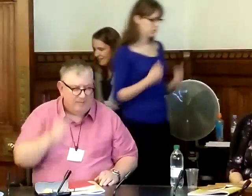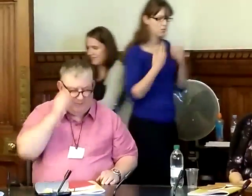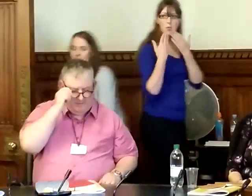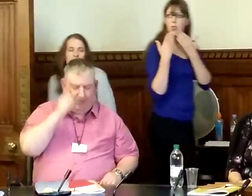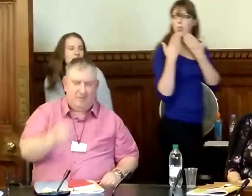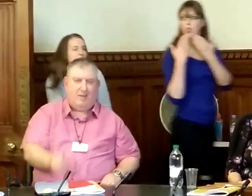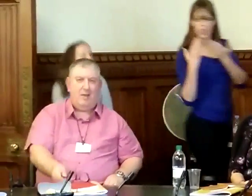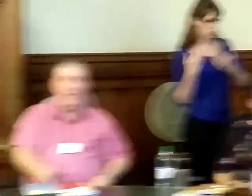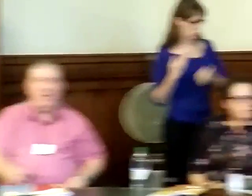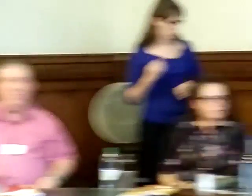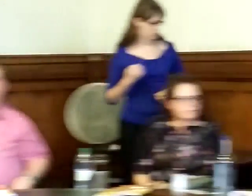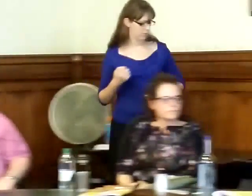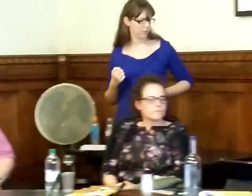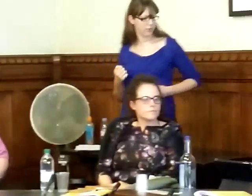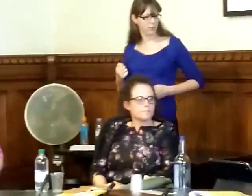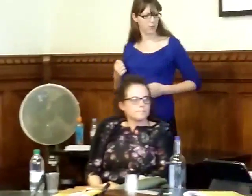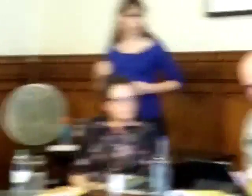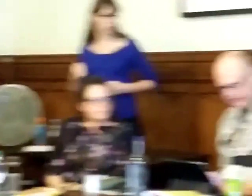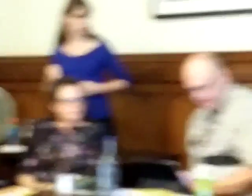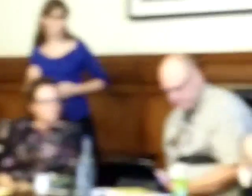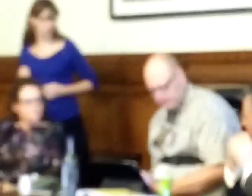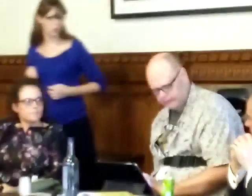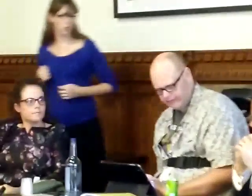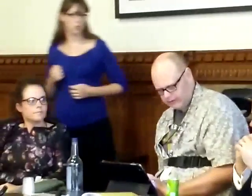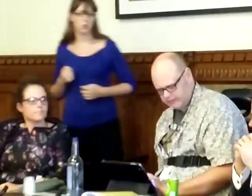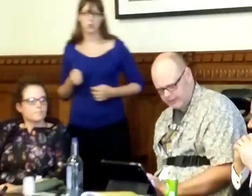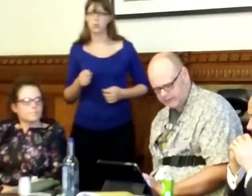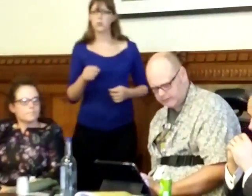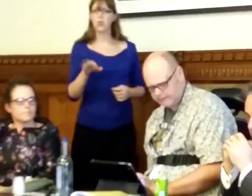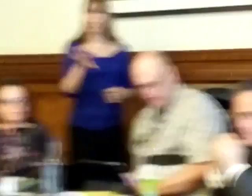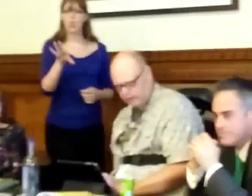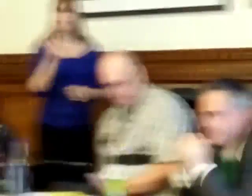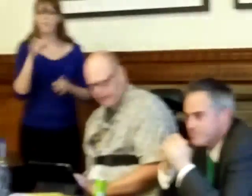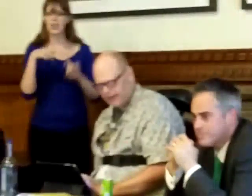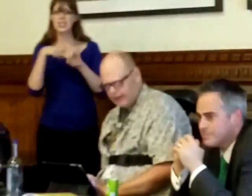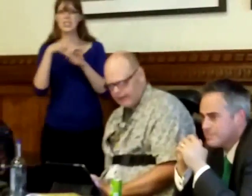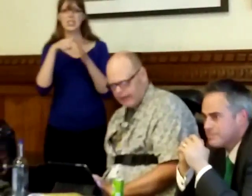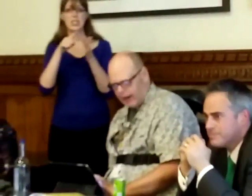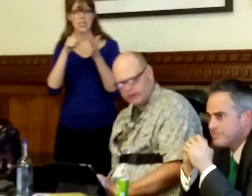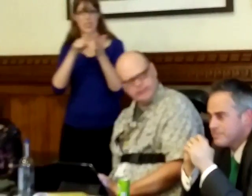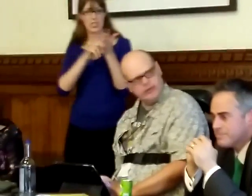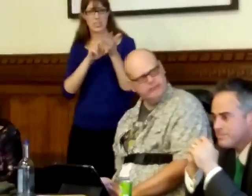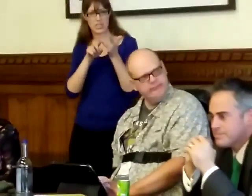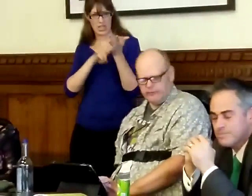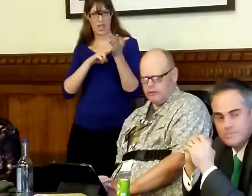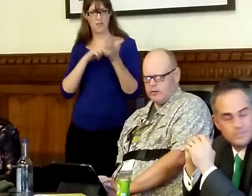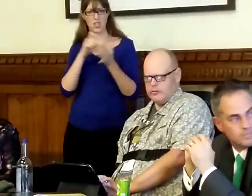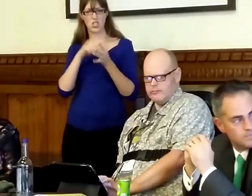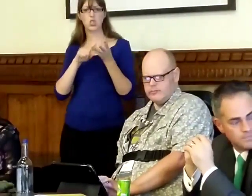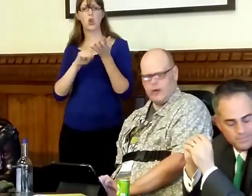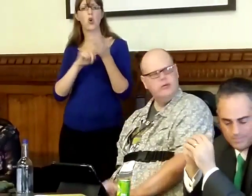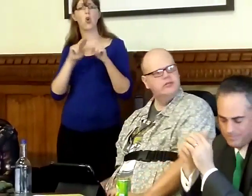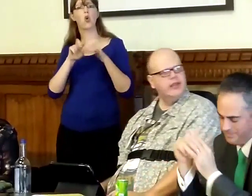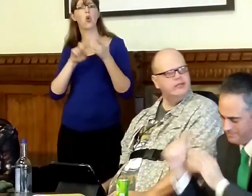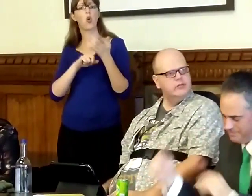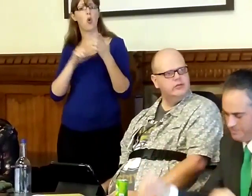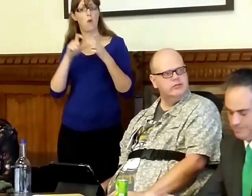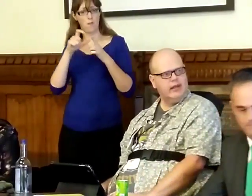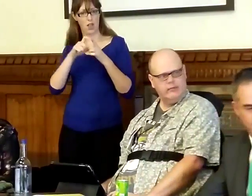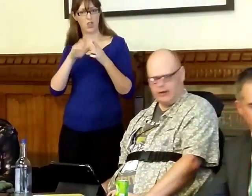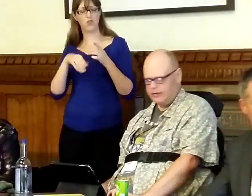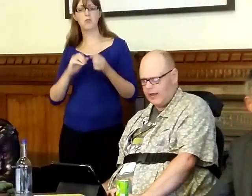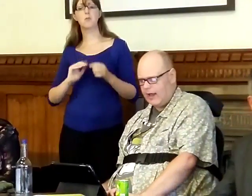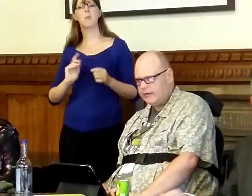Thanks, Sean. I'd like to invite Kevin Caulfield next from Hamilton. Hammersmith and Fulham Coalition